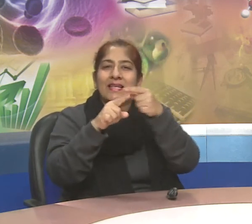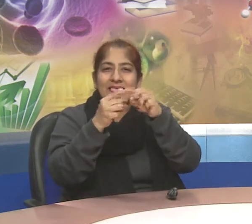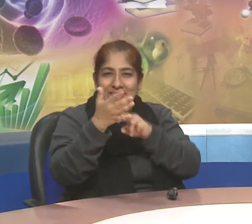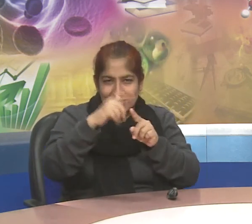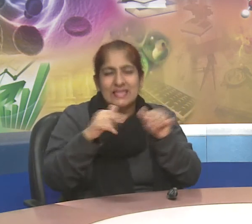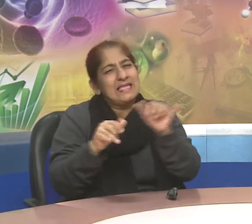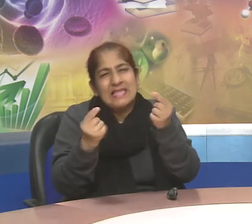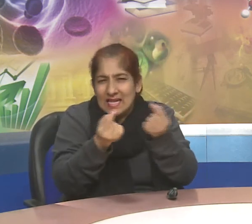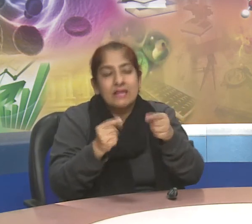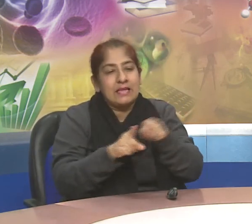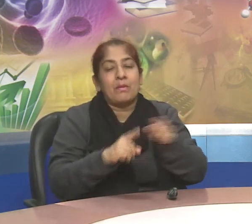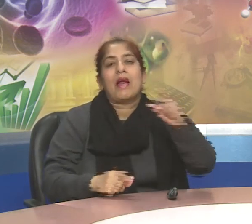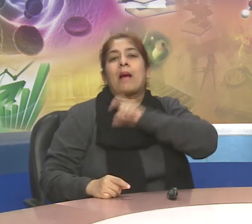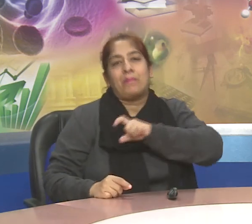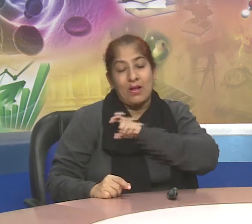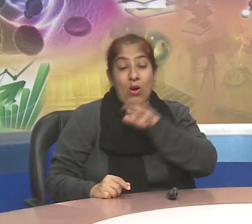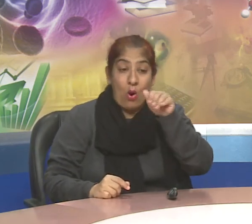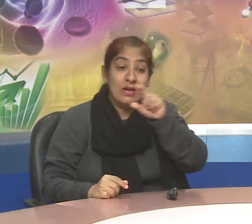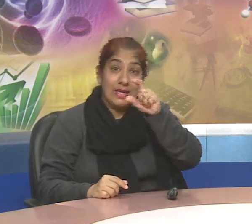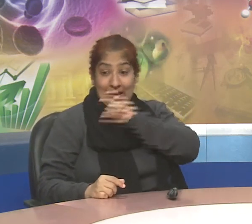It means profit to anything.